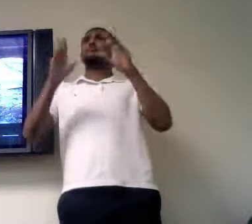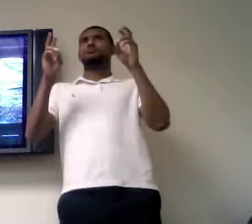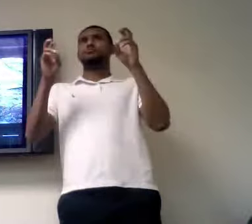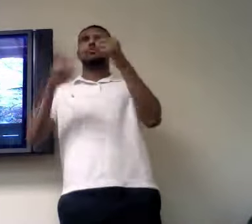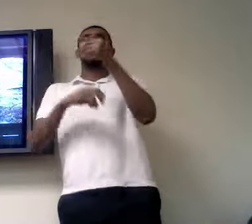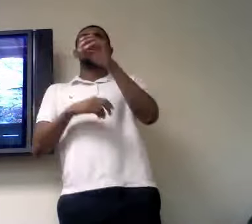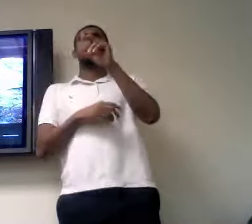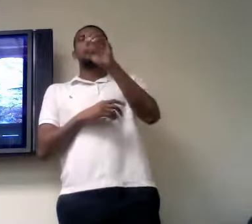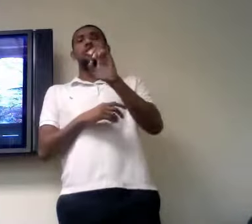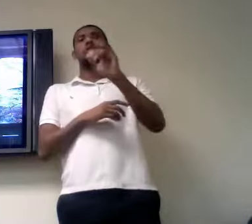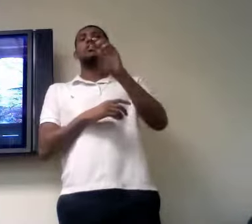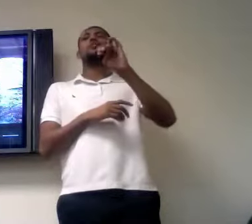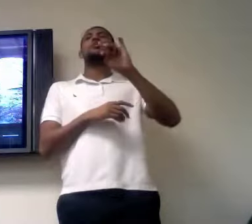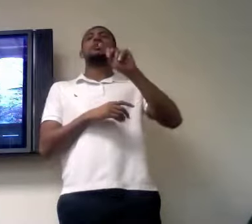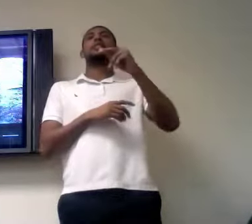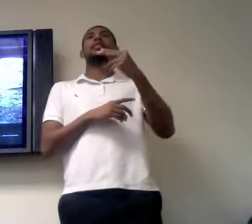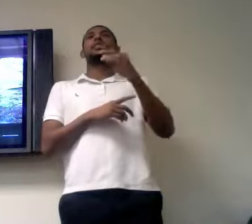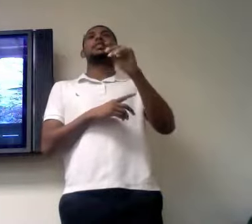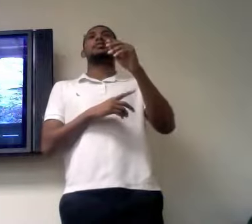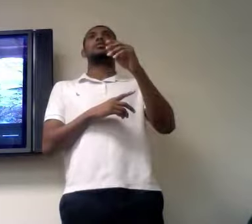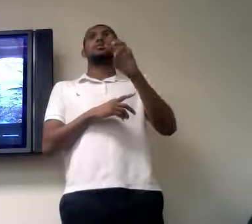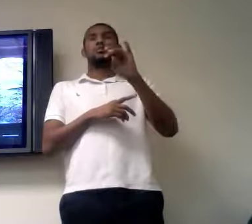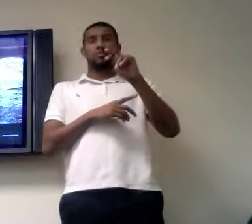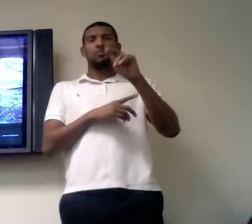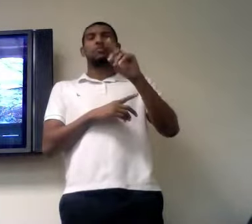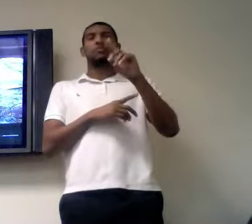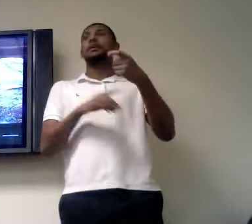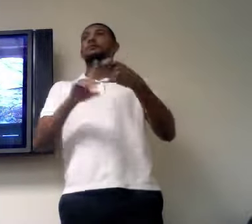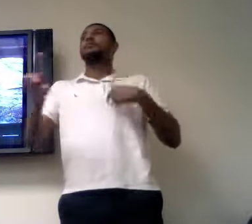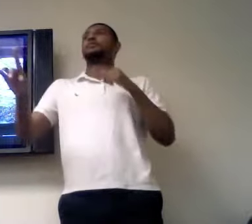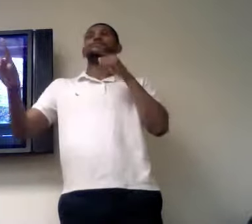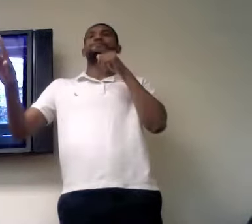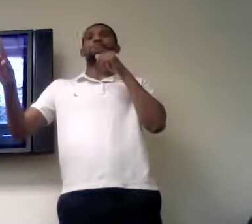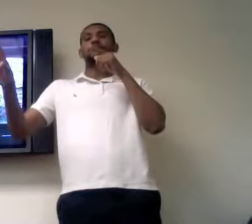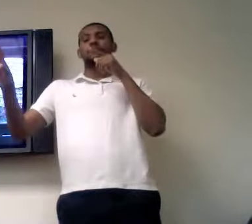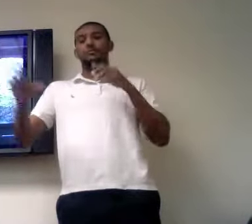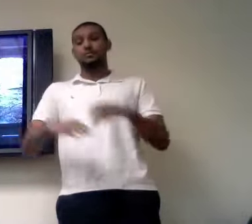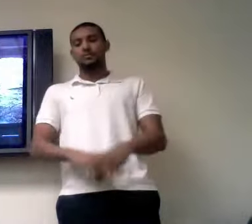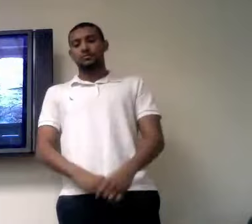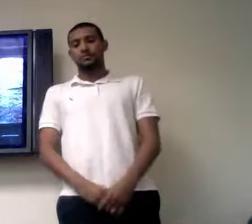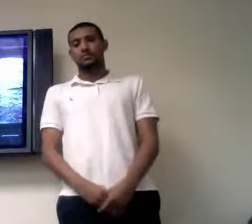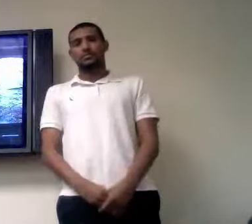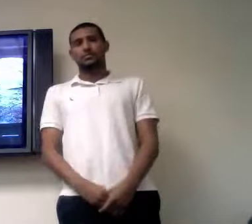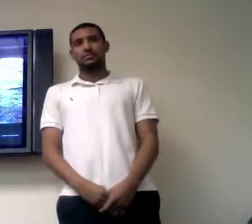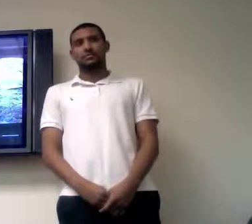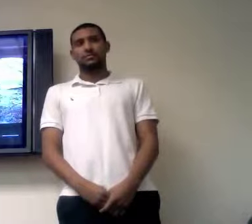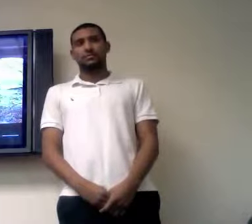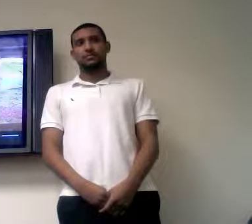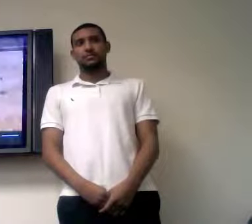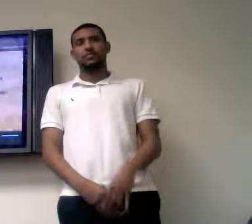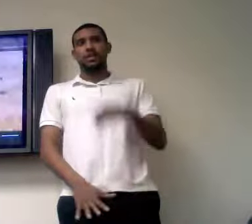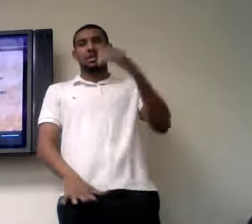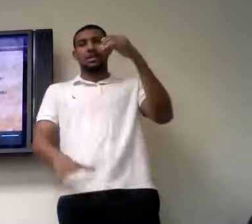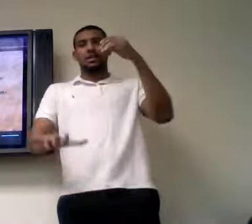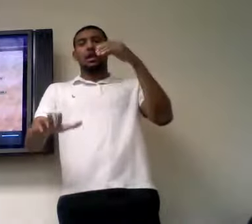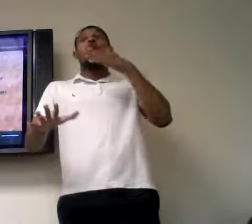after being a prisoner at Rock Island than if he had continued serving in the Confederate Army. For every